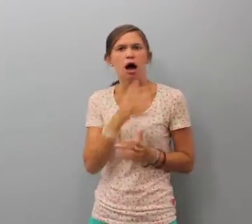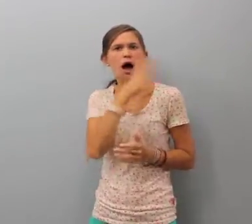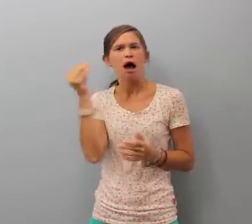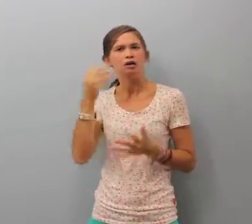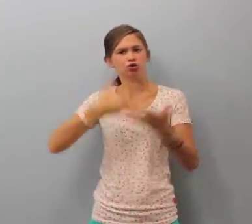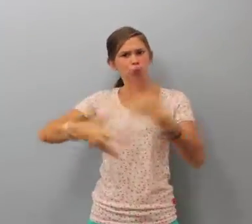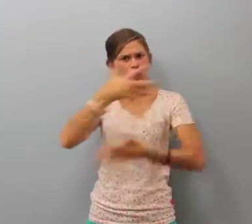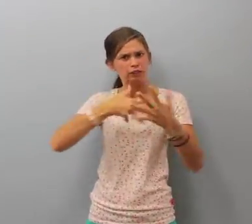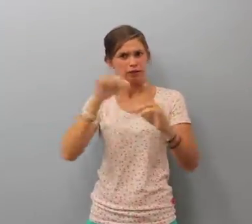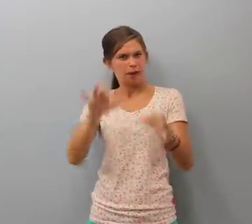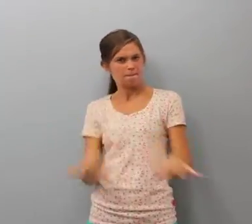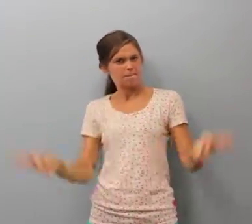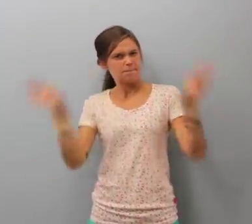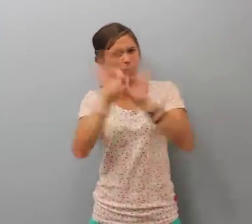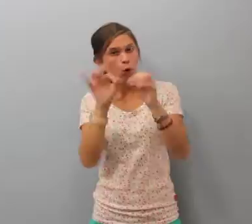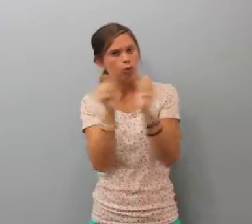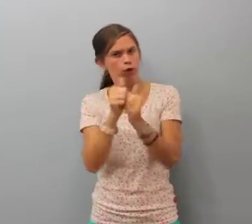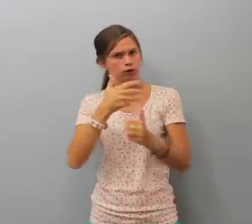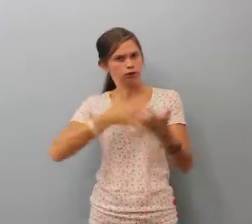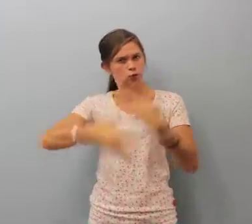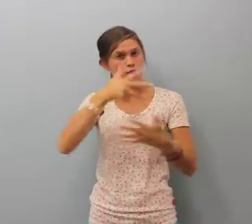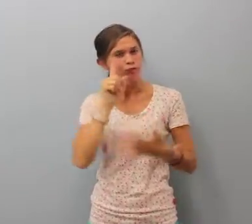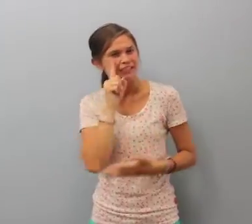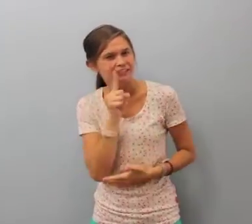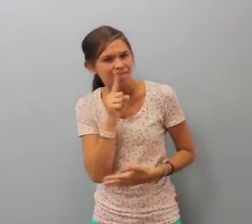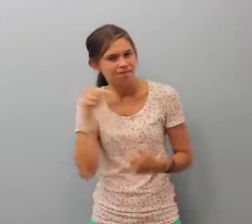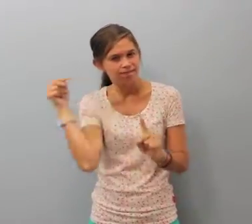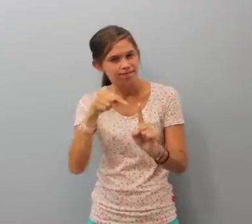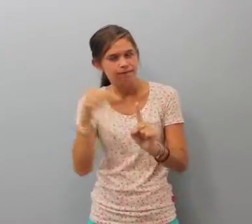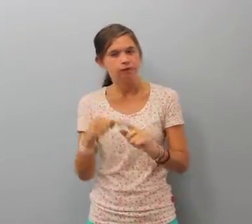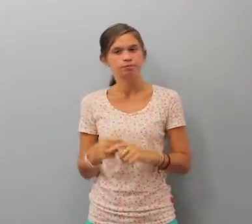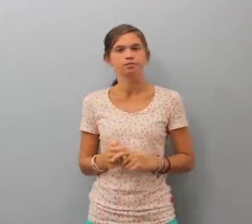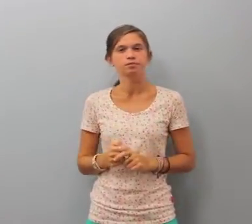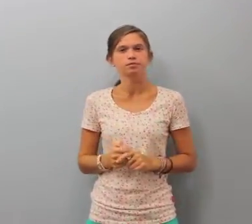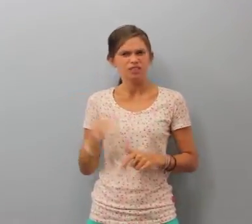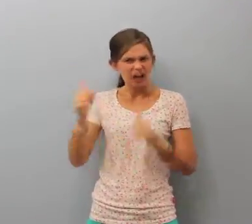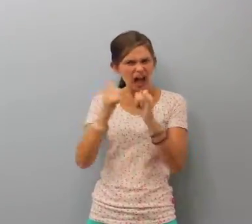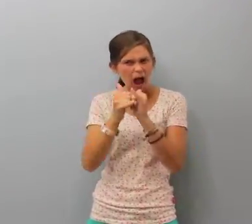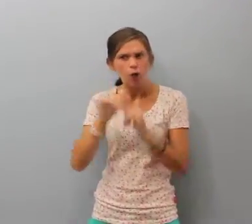to be a team player with everyone, because of the deaf community that's here.